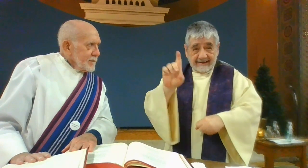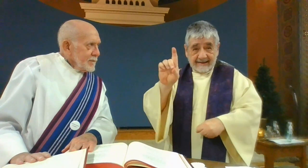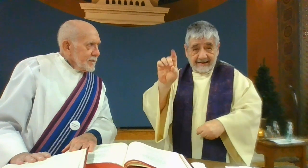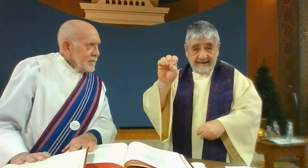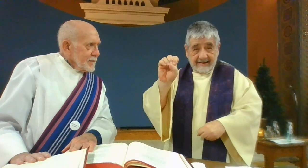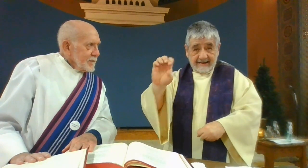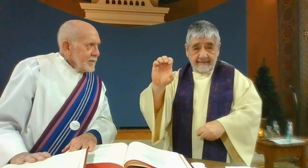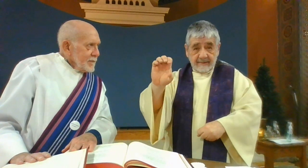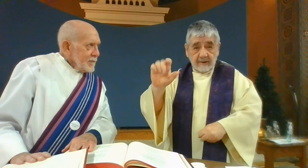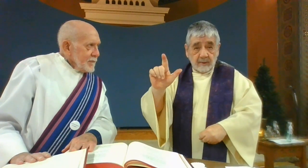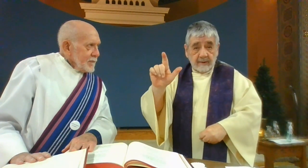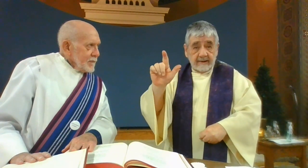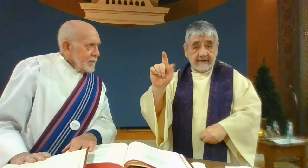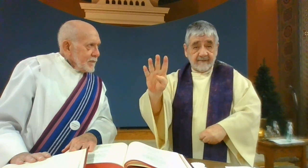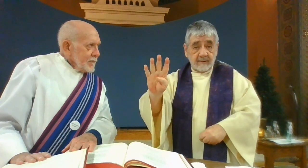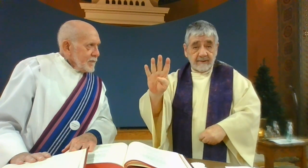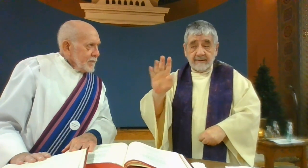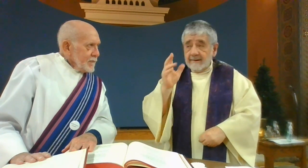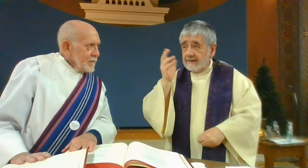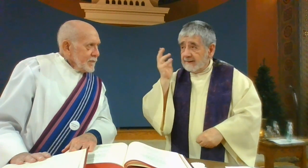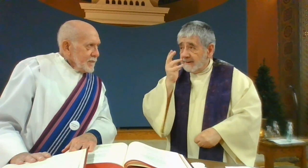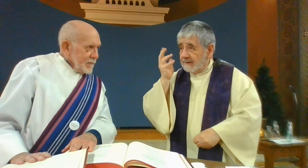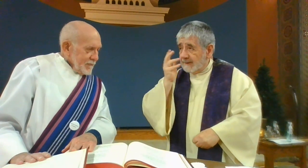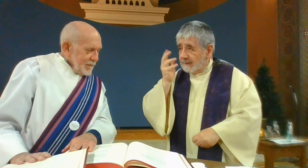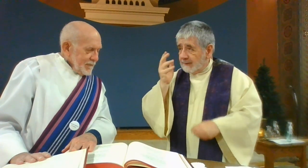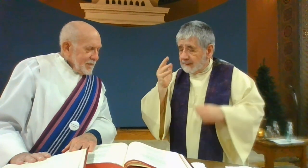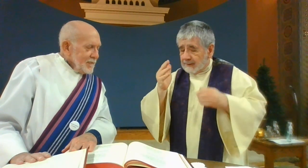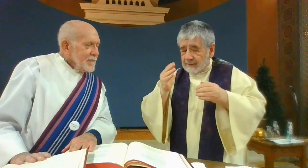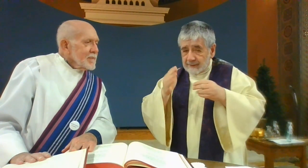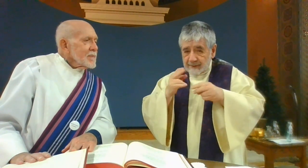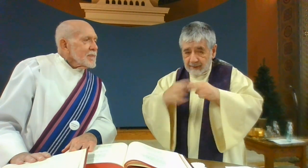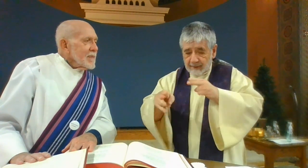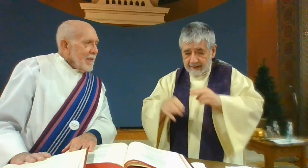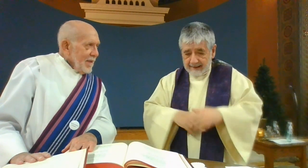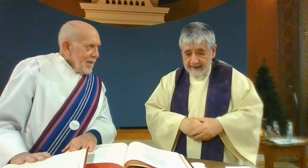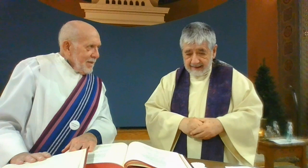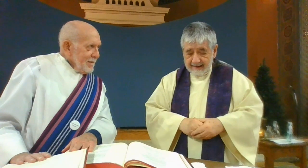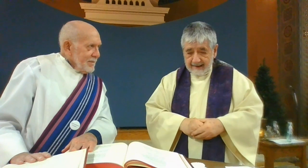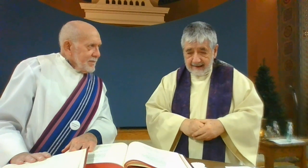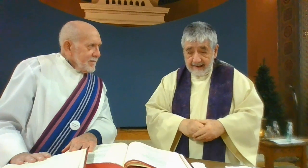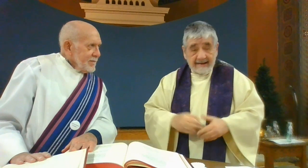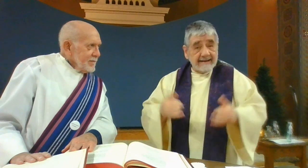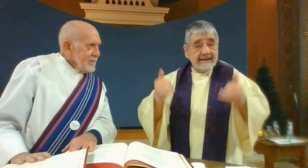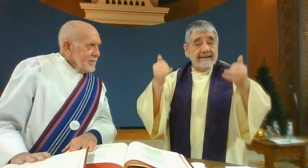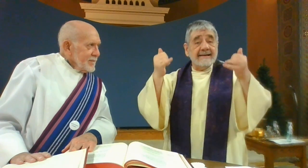That means this year it is happening on December 24th. Oh, it's been short.